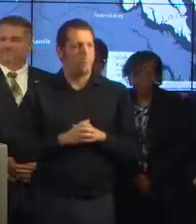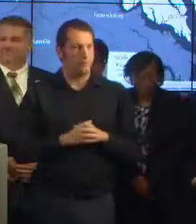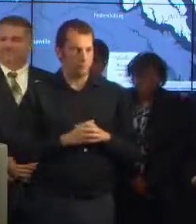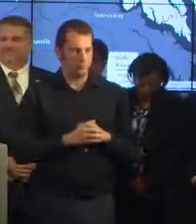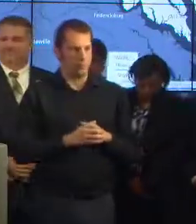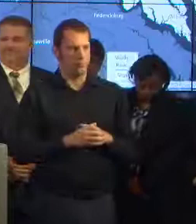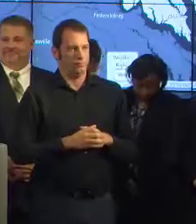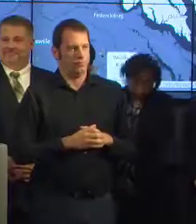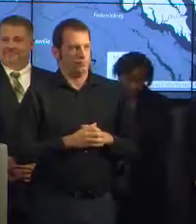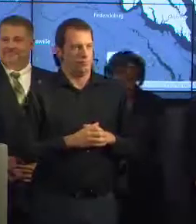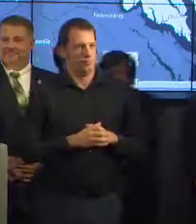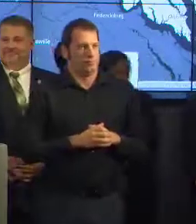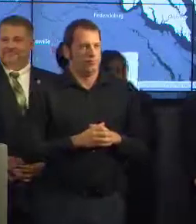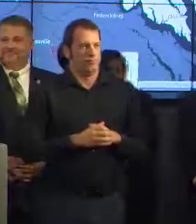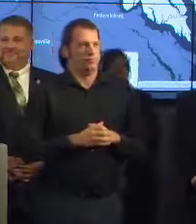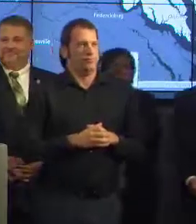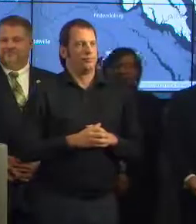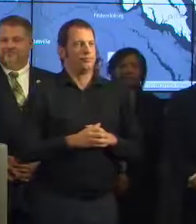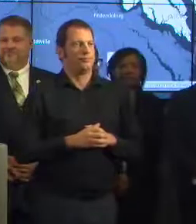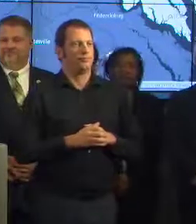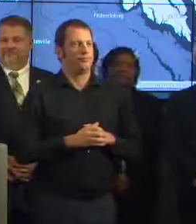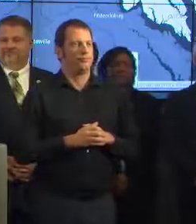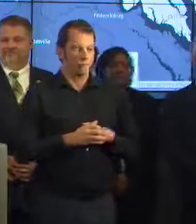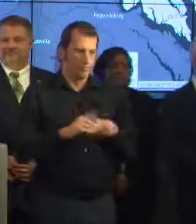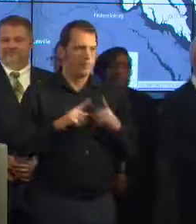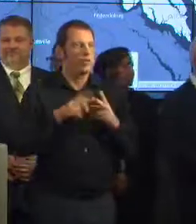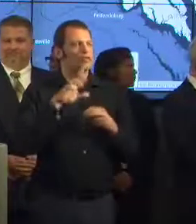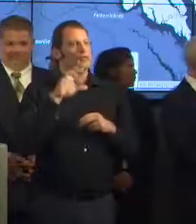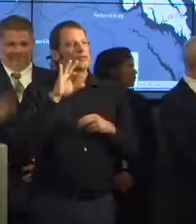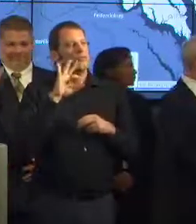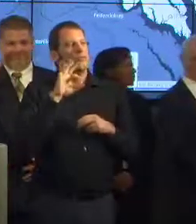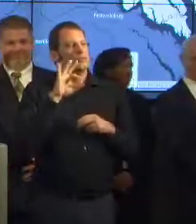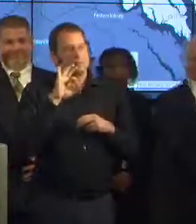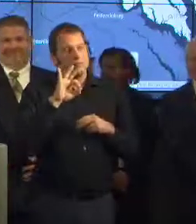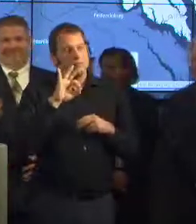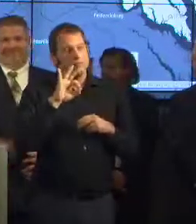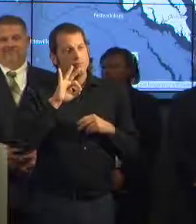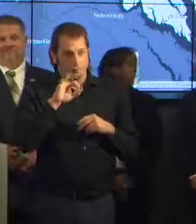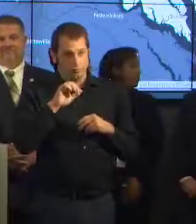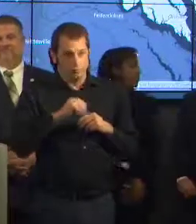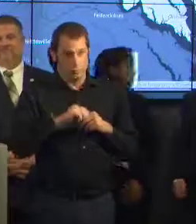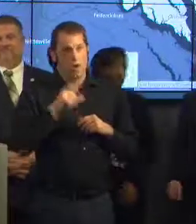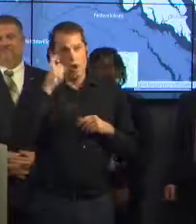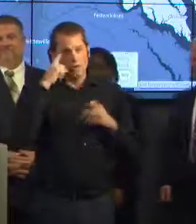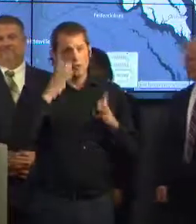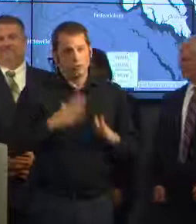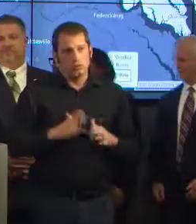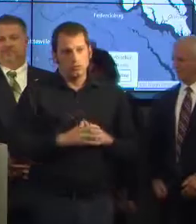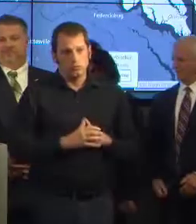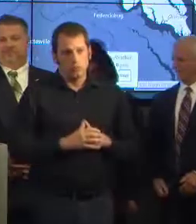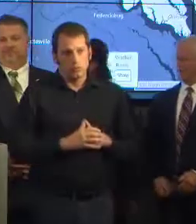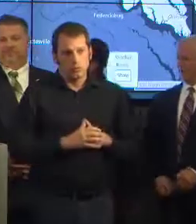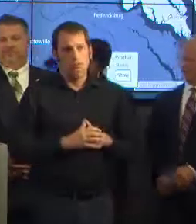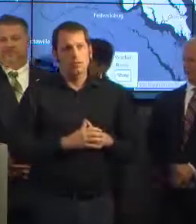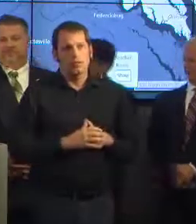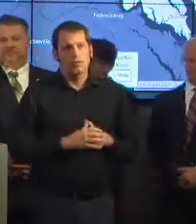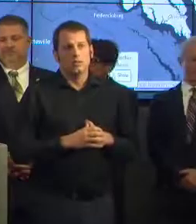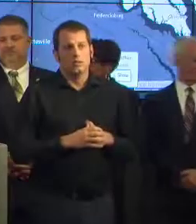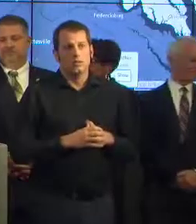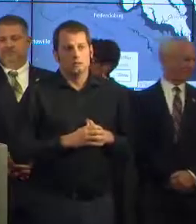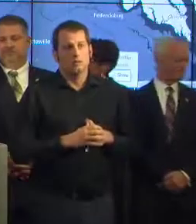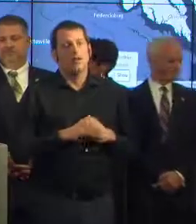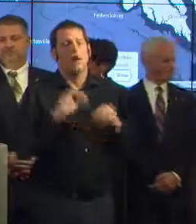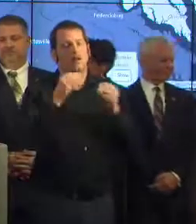Glenn Fuston, Executive Director of the Governor's Office of Crime Control and Prevention. Also, Maryland Secretary of Health and